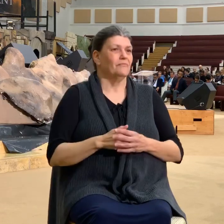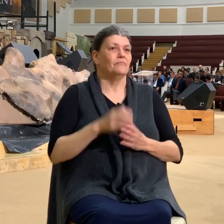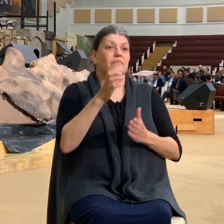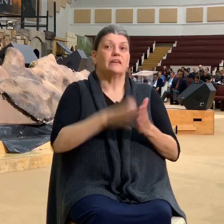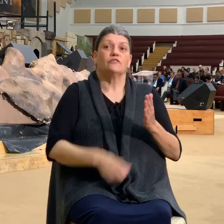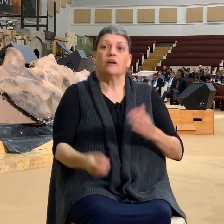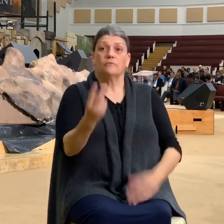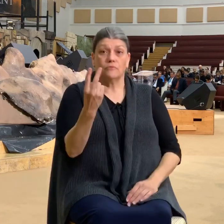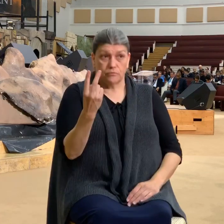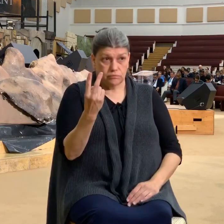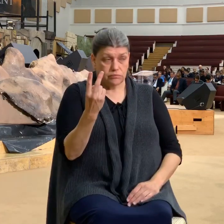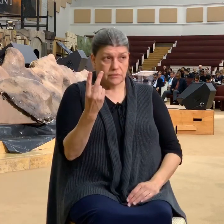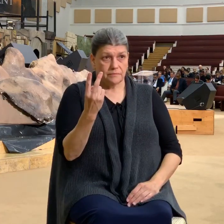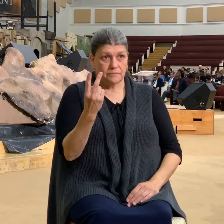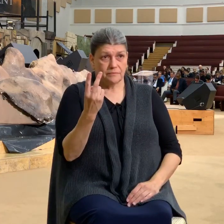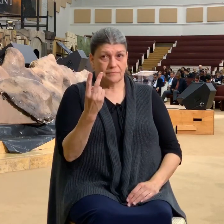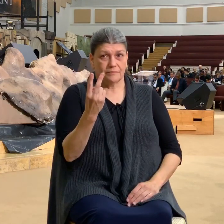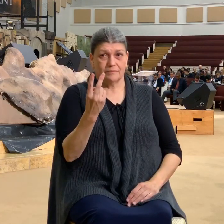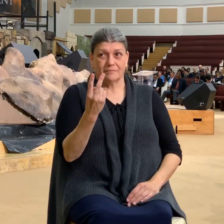chapter 2.